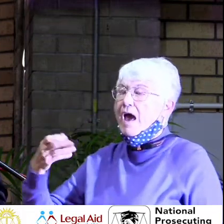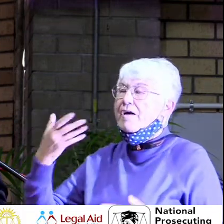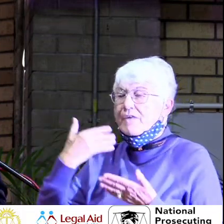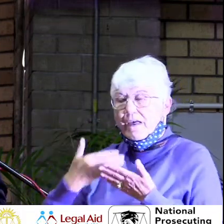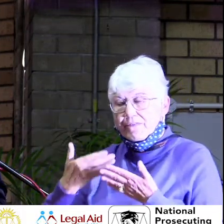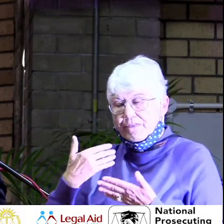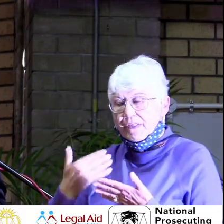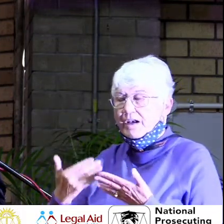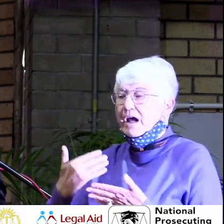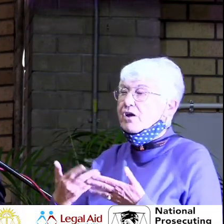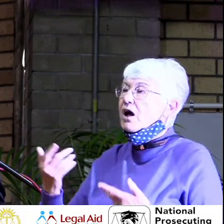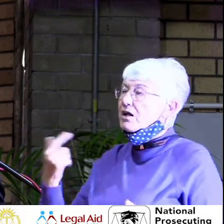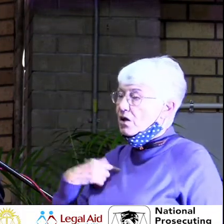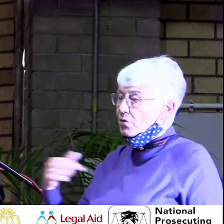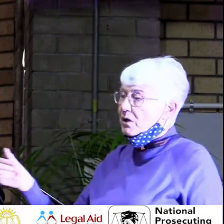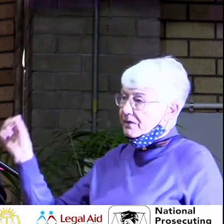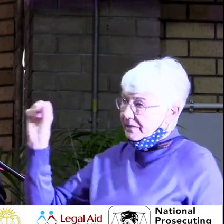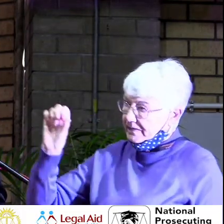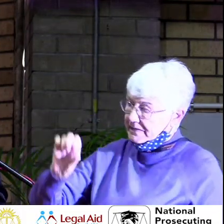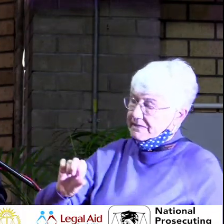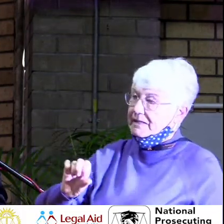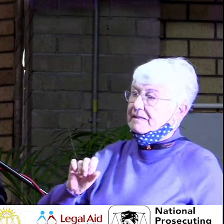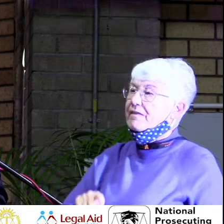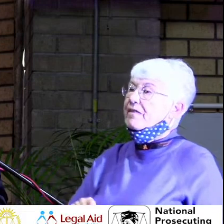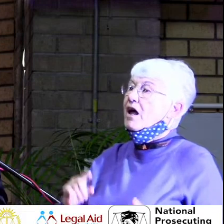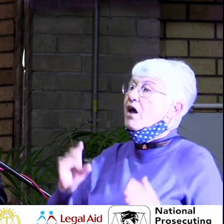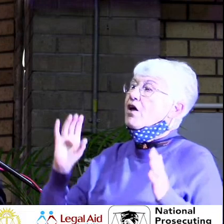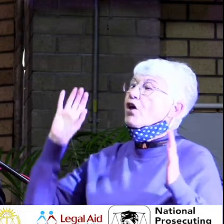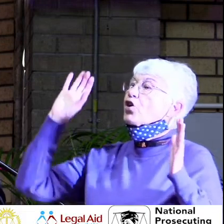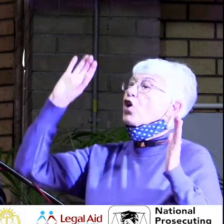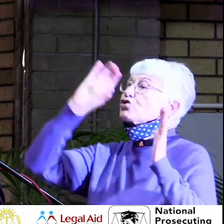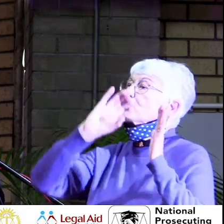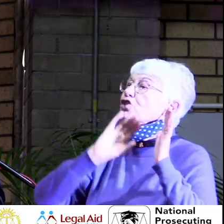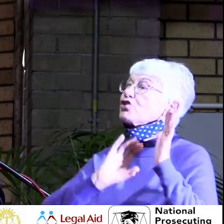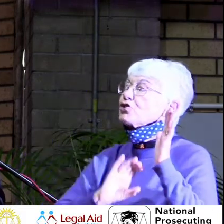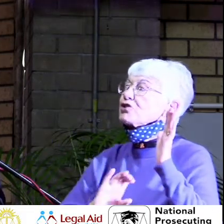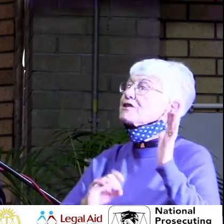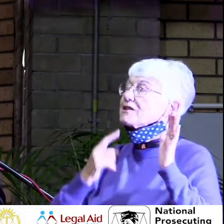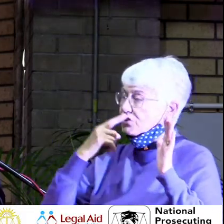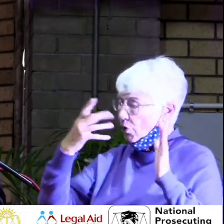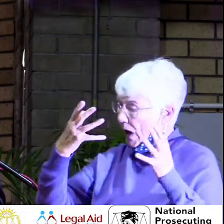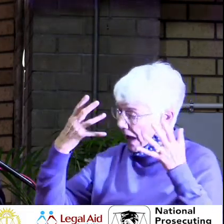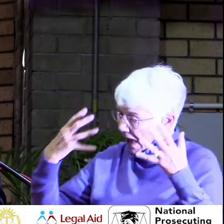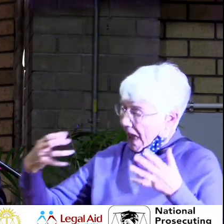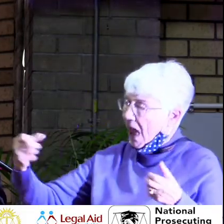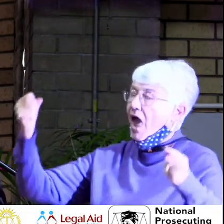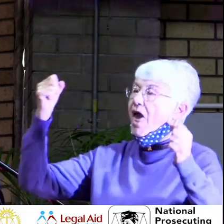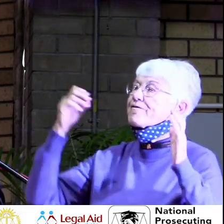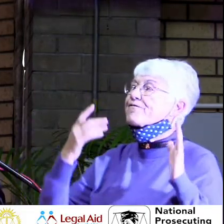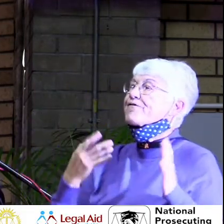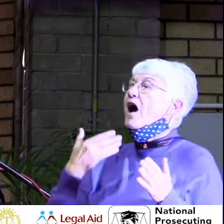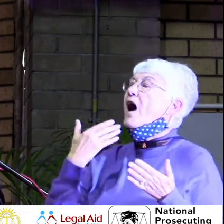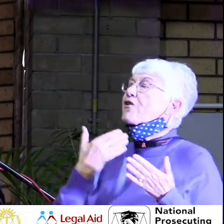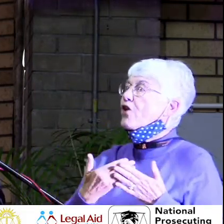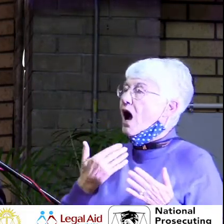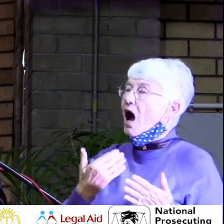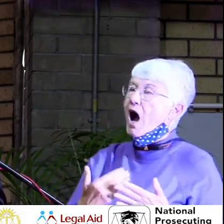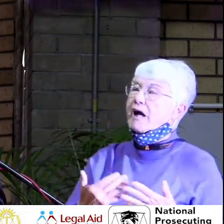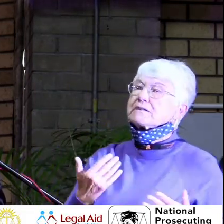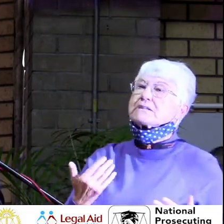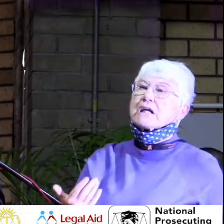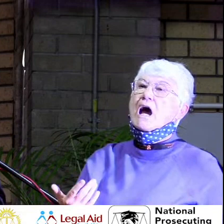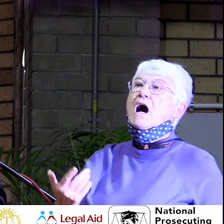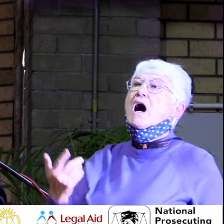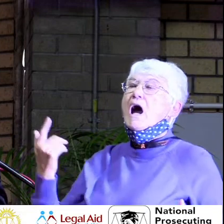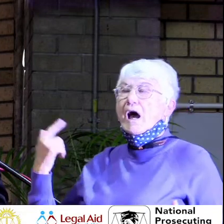of the Constitution that contains your rights, Chapter 2, the Bill of Rights. So it's very important that we come back and